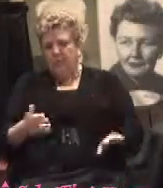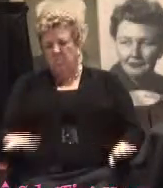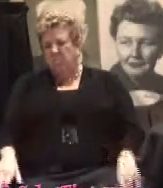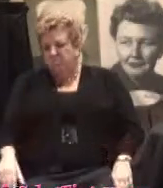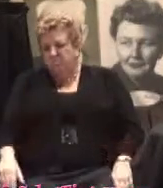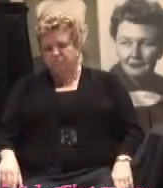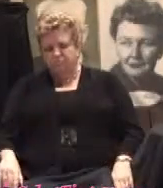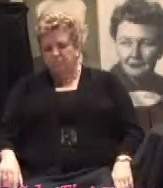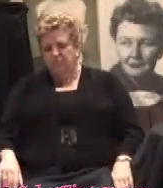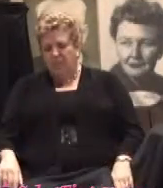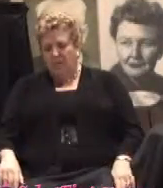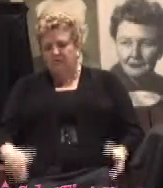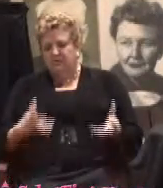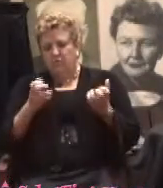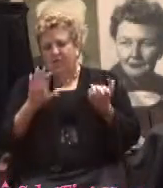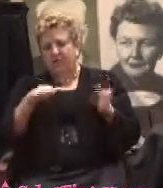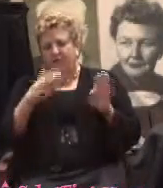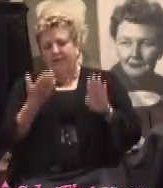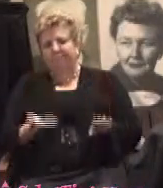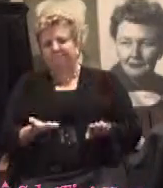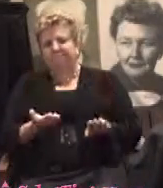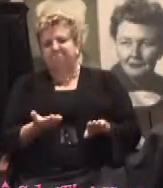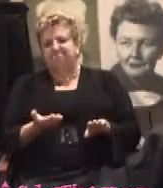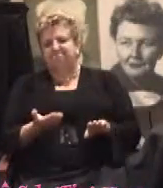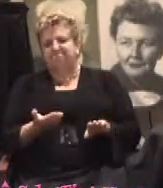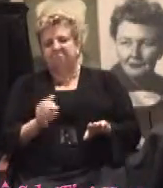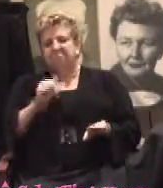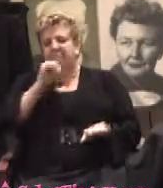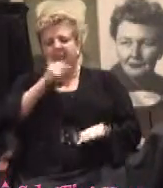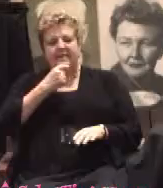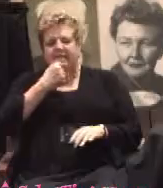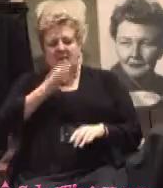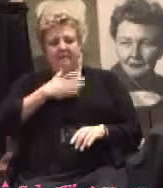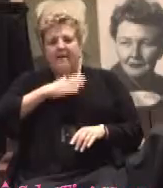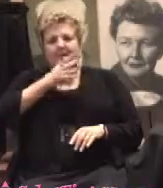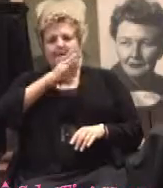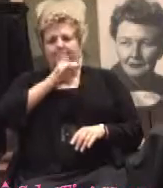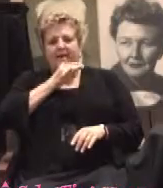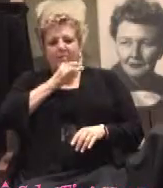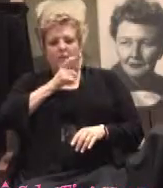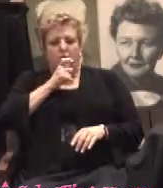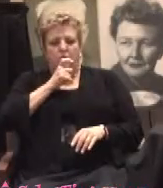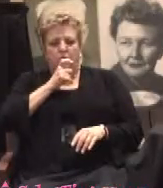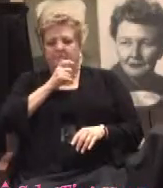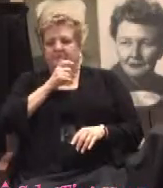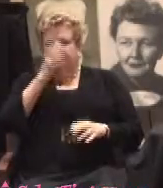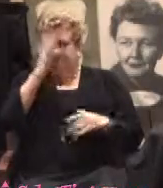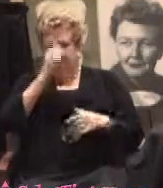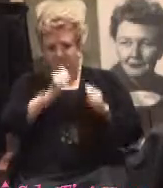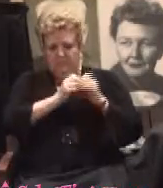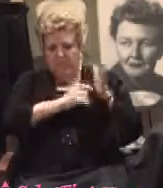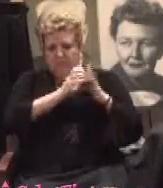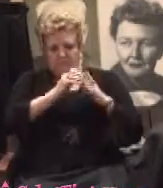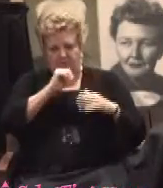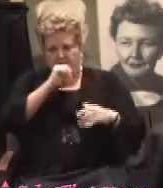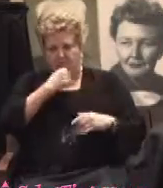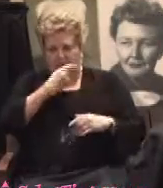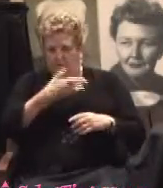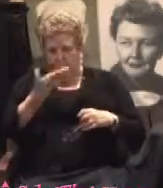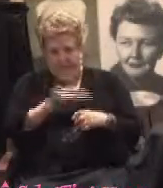to die. And I didn't tell my mother, who was sick with cancer 2 miles away from me, that I lost my job. I didn't tell them that